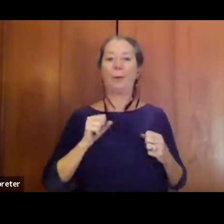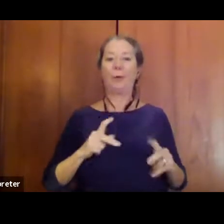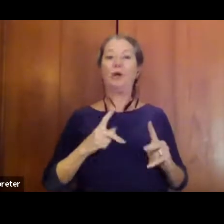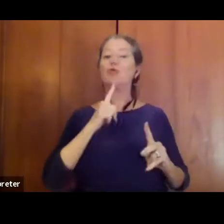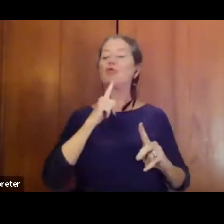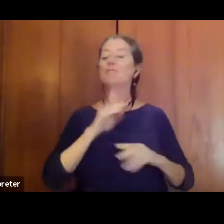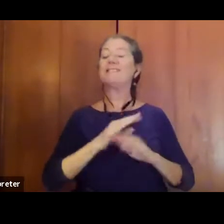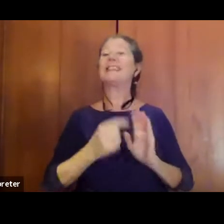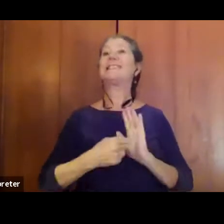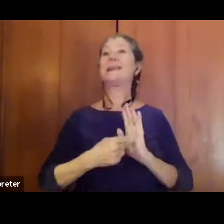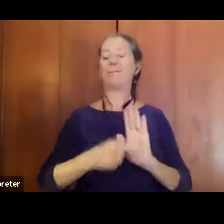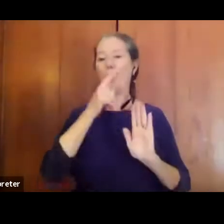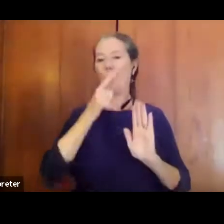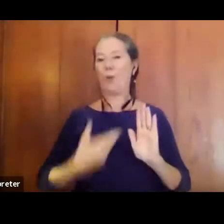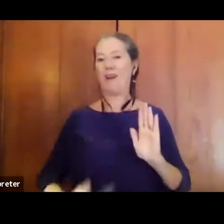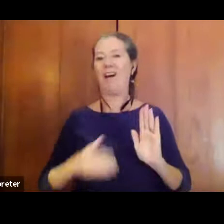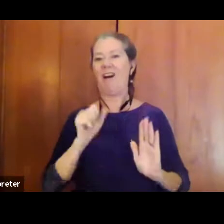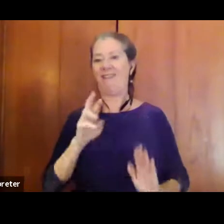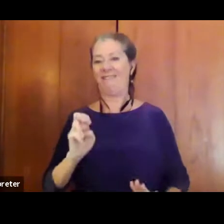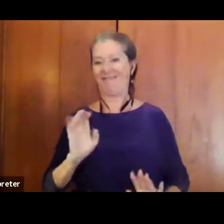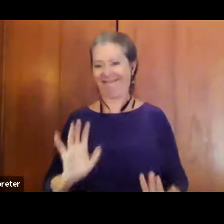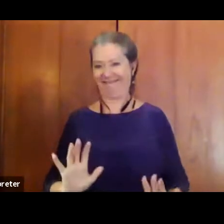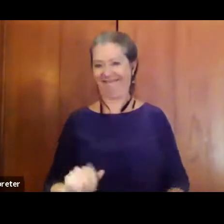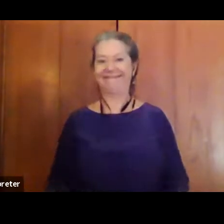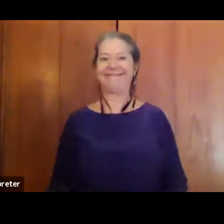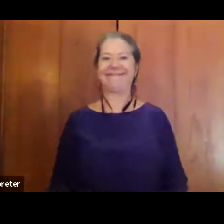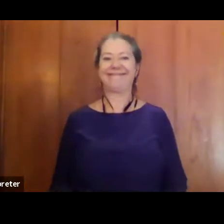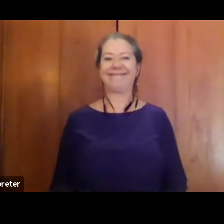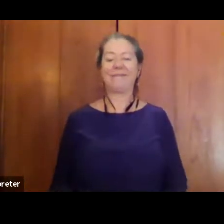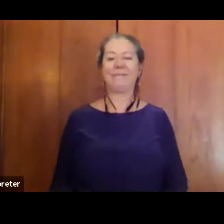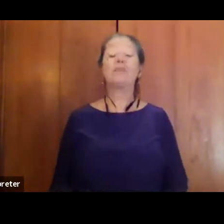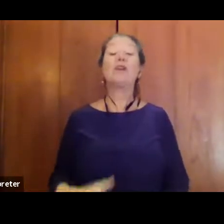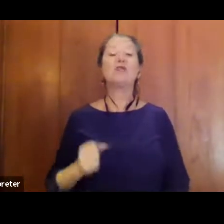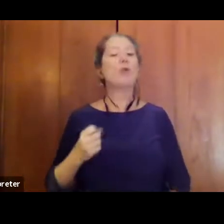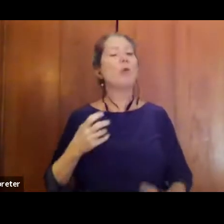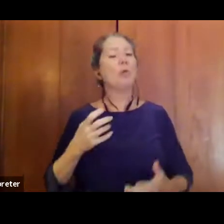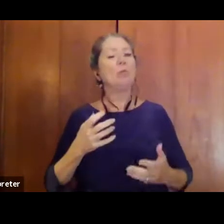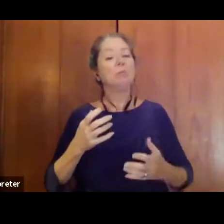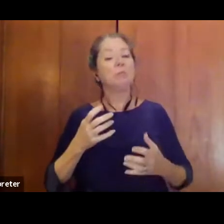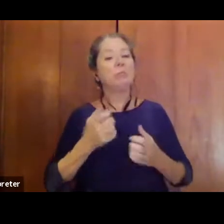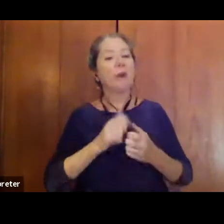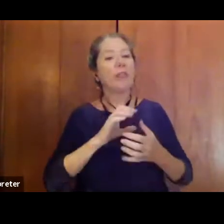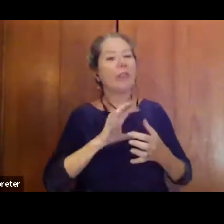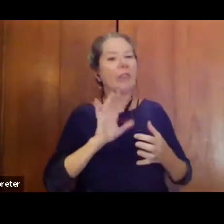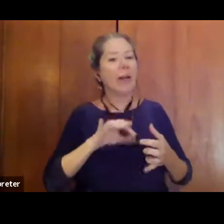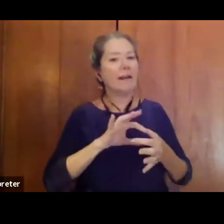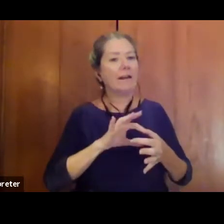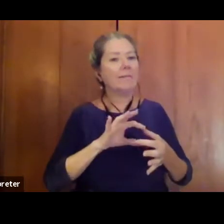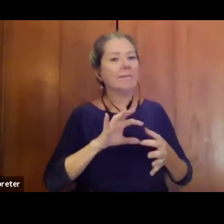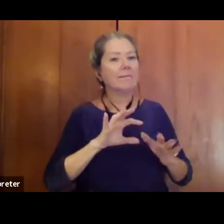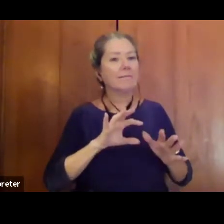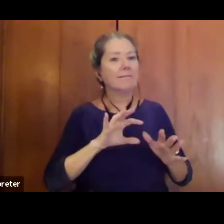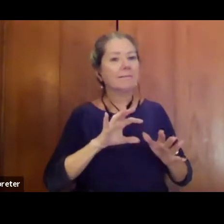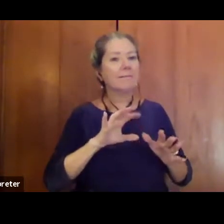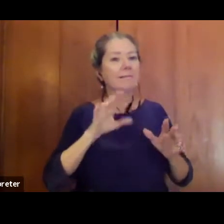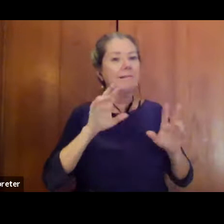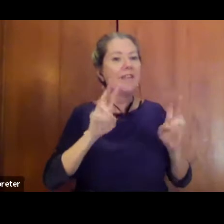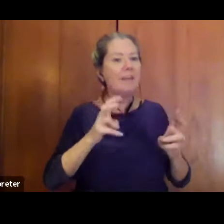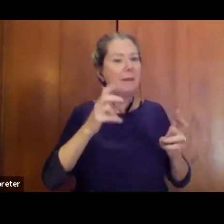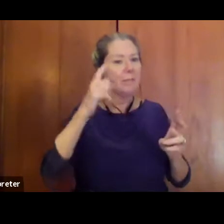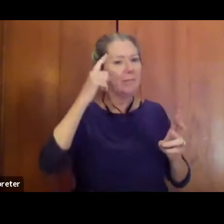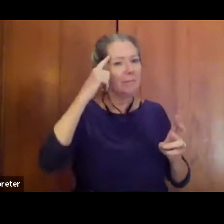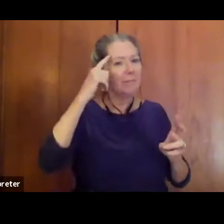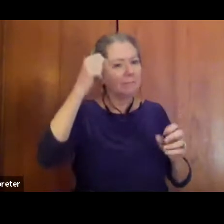are. With that said, I'd like to share a short experience from one summer in my childhood. So let's journey back really